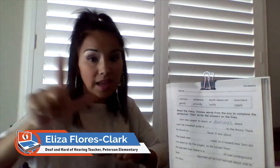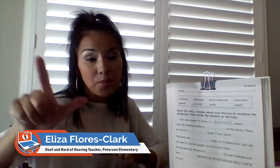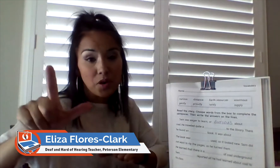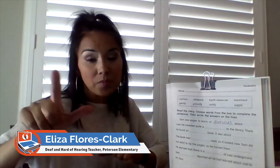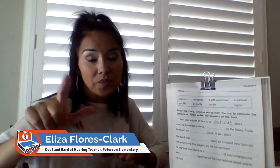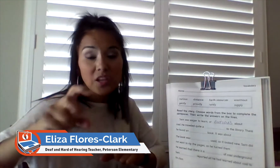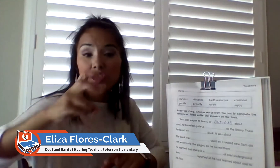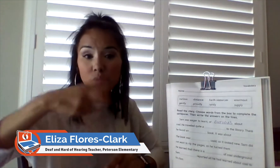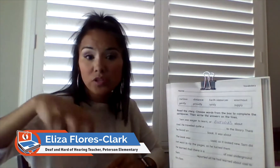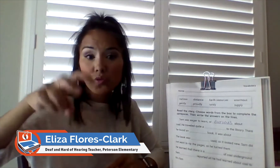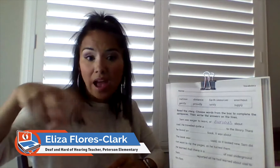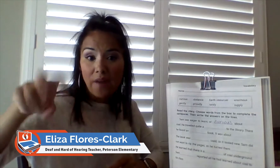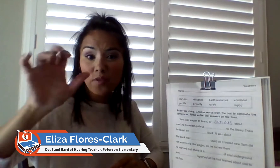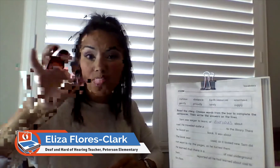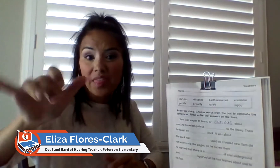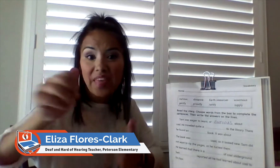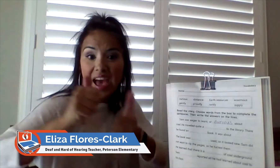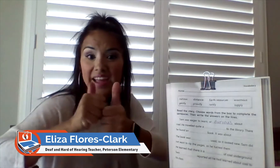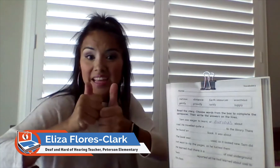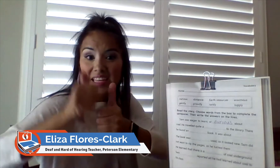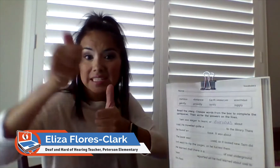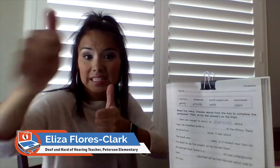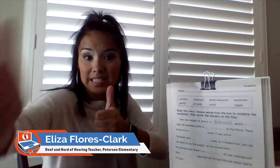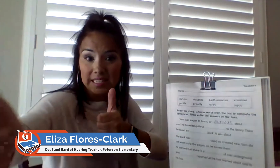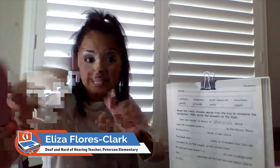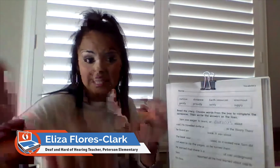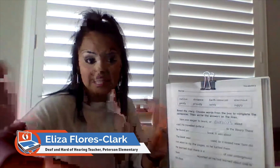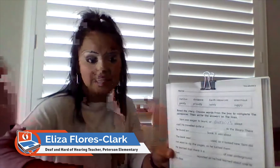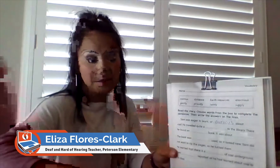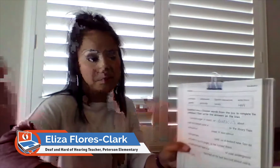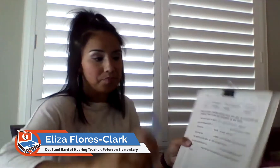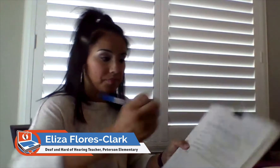library, so he traveled that distance.